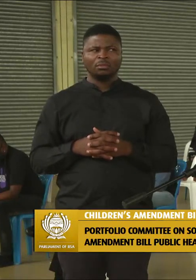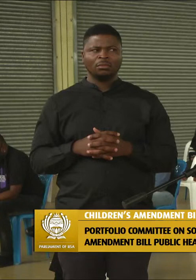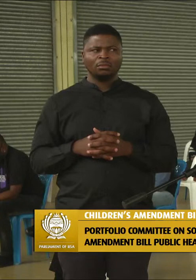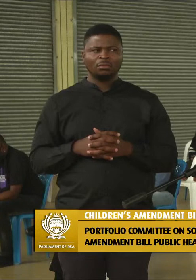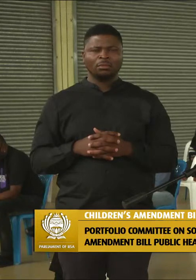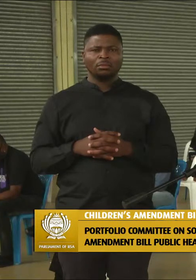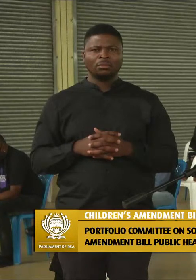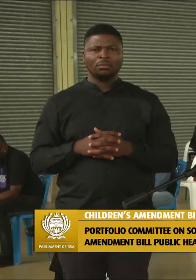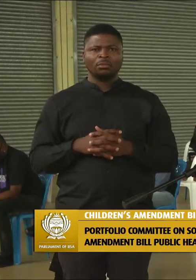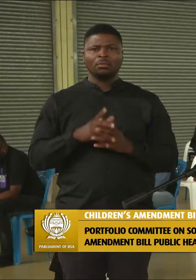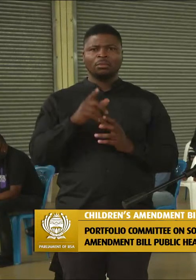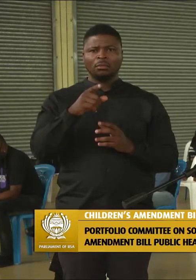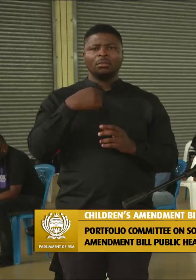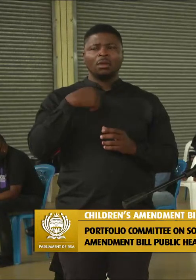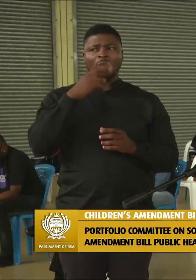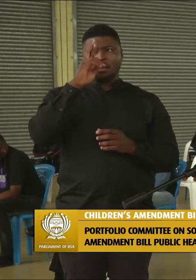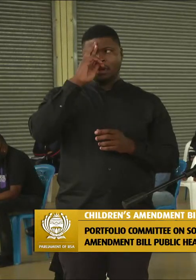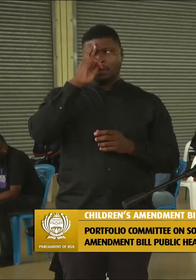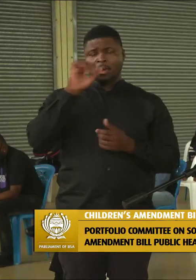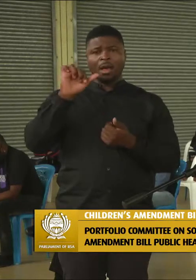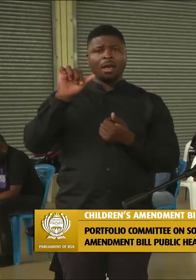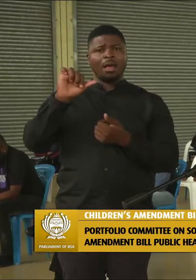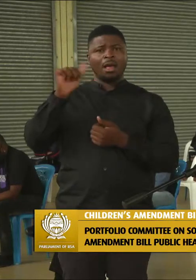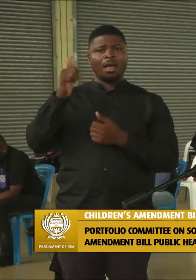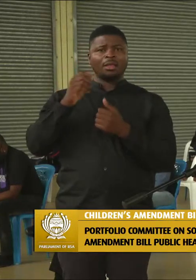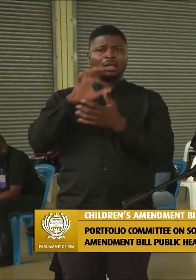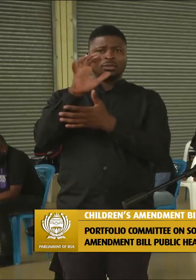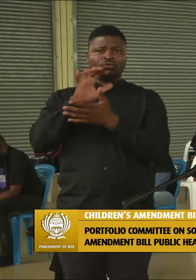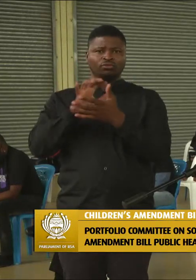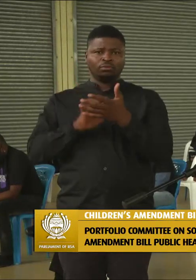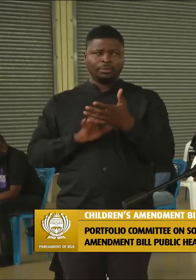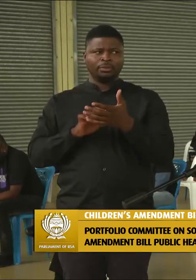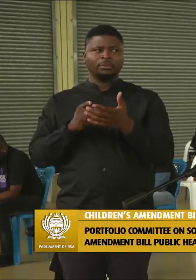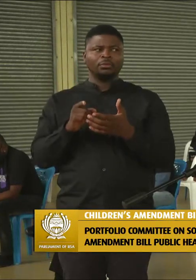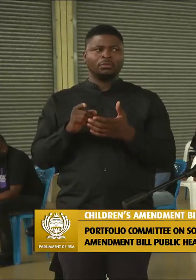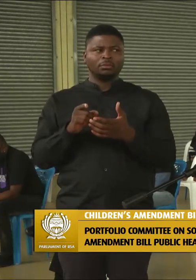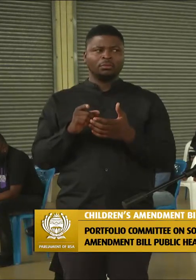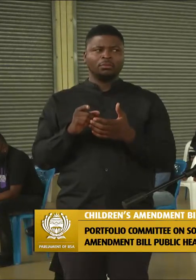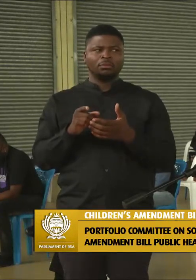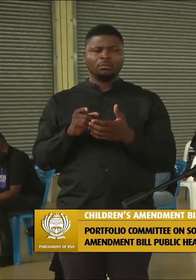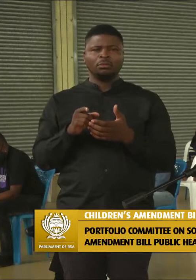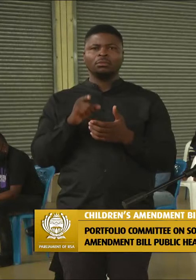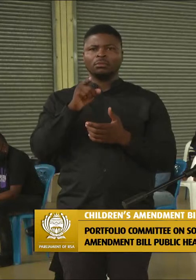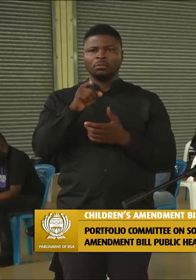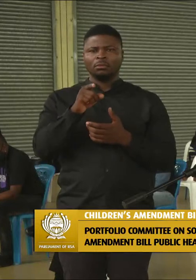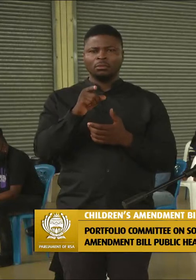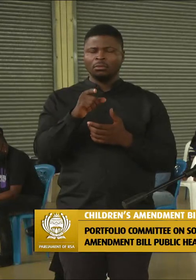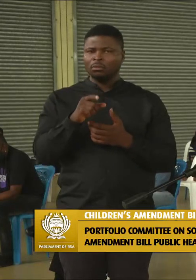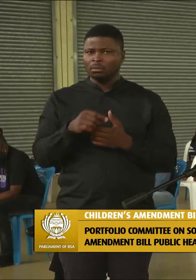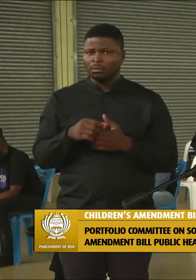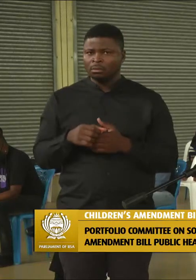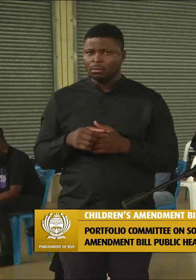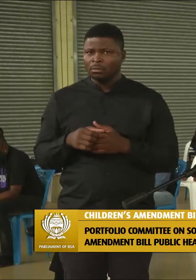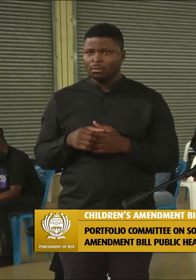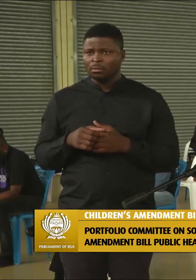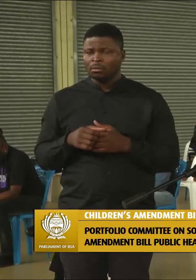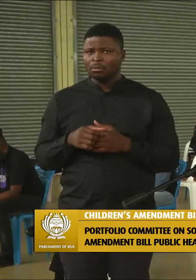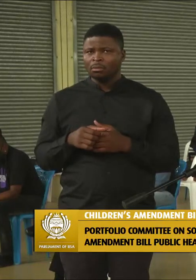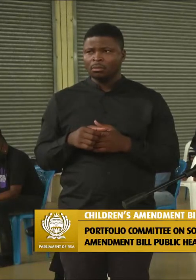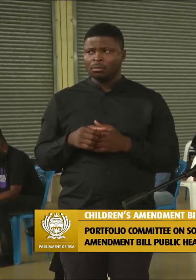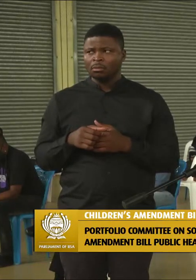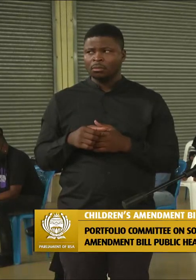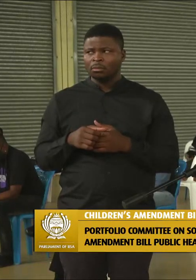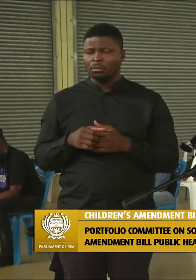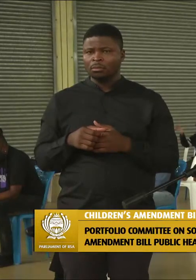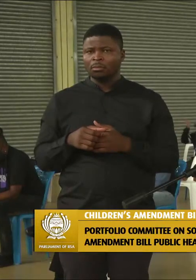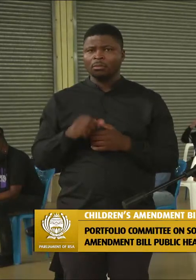I will remember just another story. Engaye ngabikela umzali ngenkinga yomntwana. Where